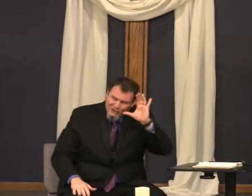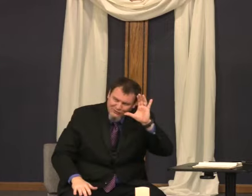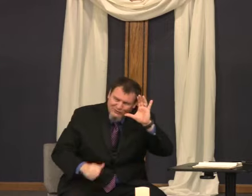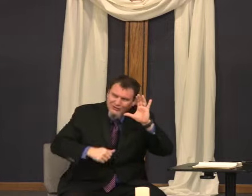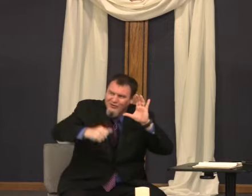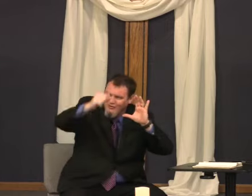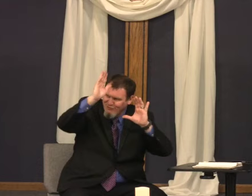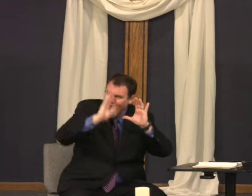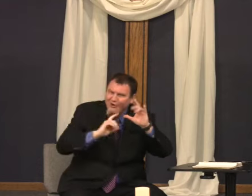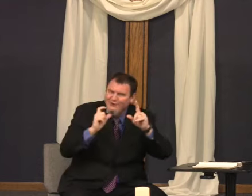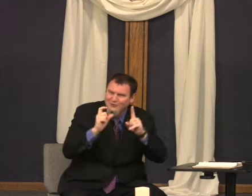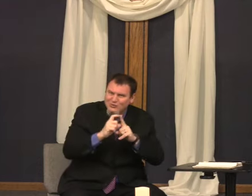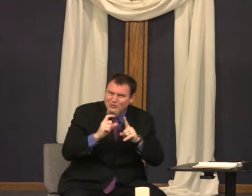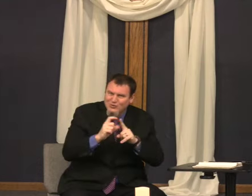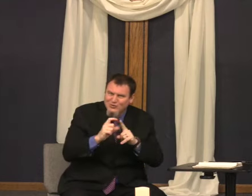heareth God's words.